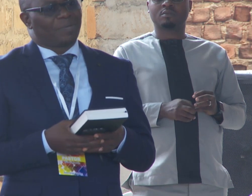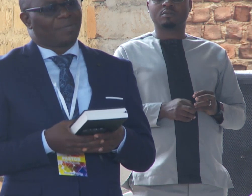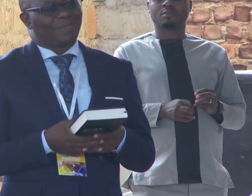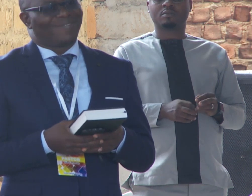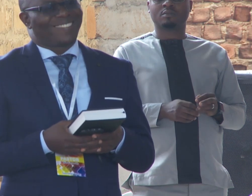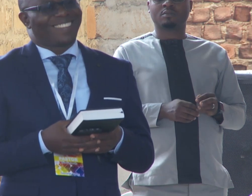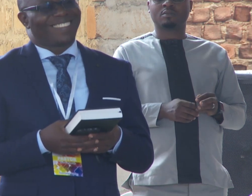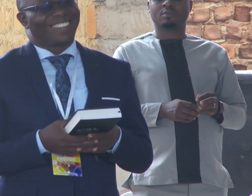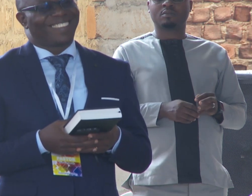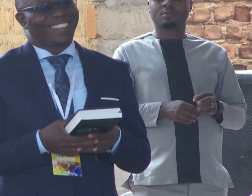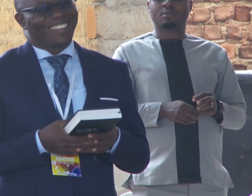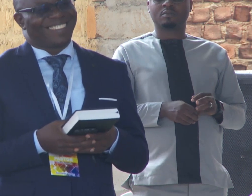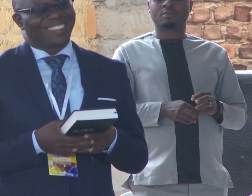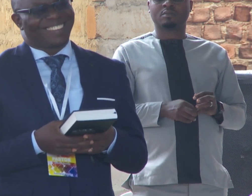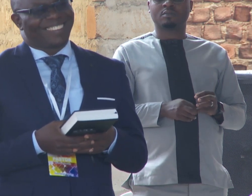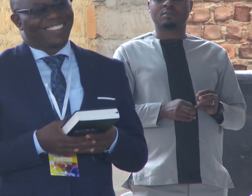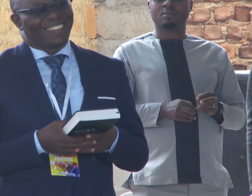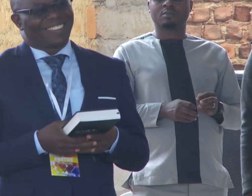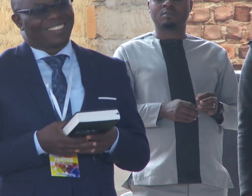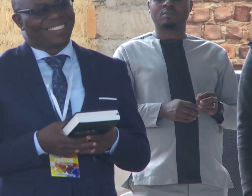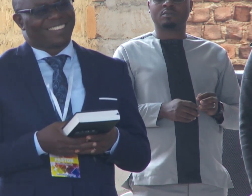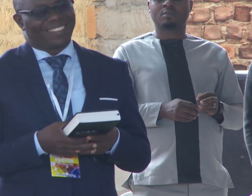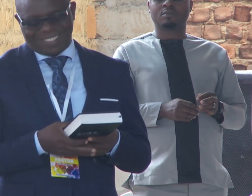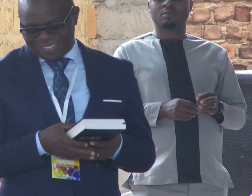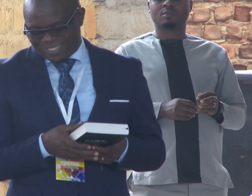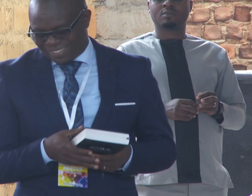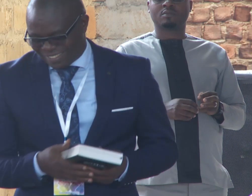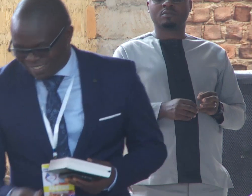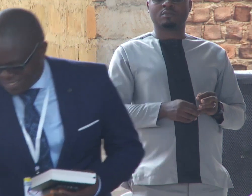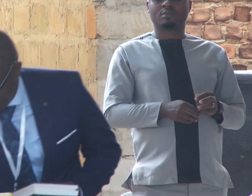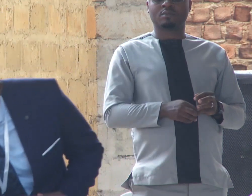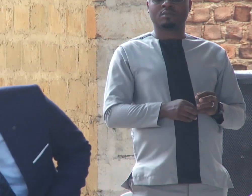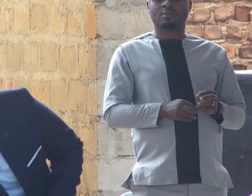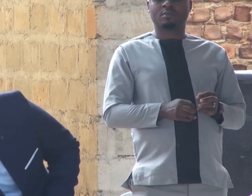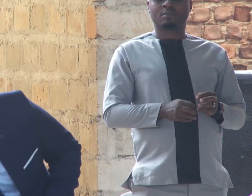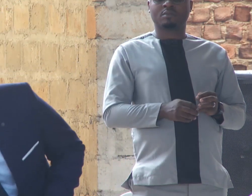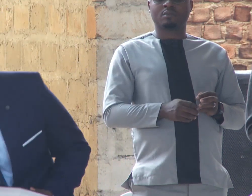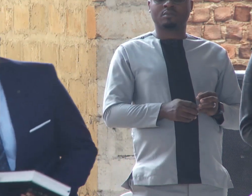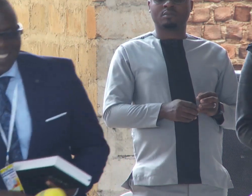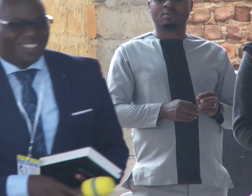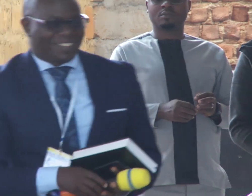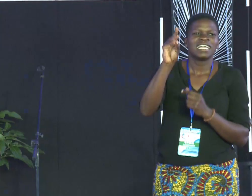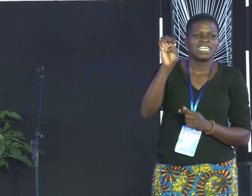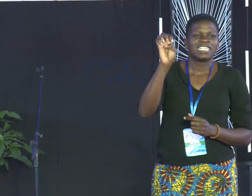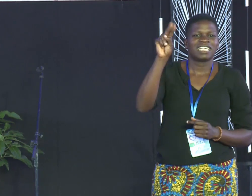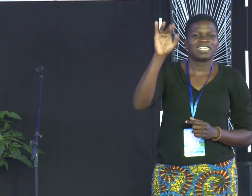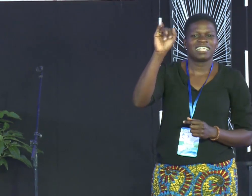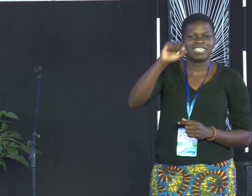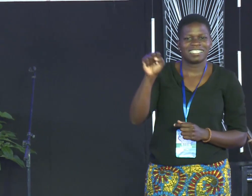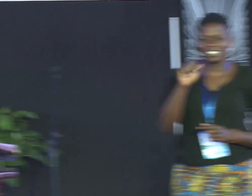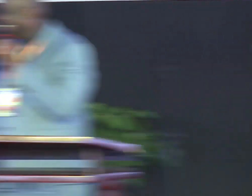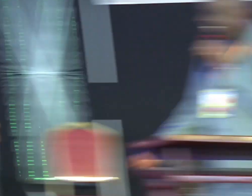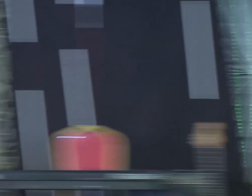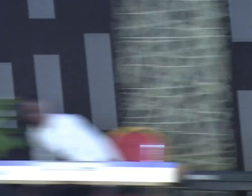council. He will tell us more when he comes here. Join me in joy